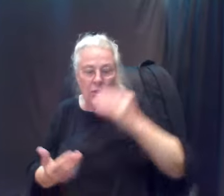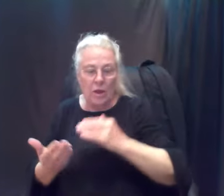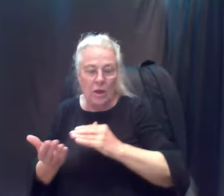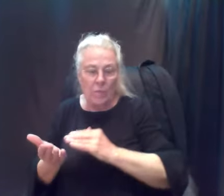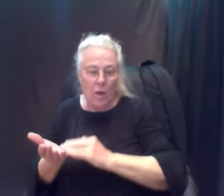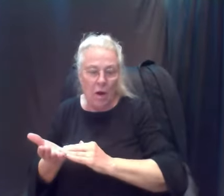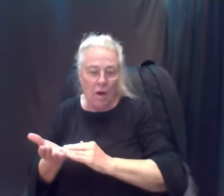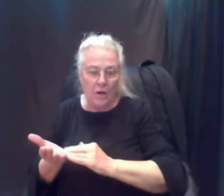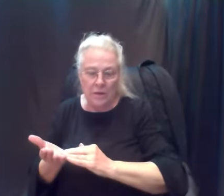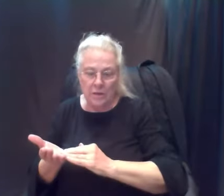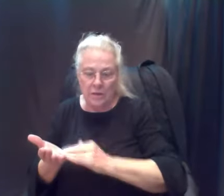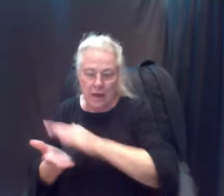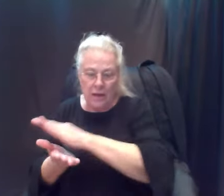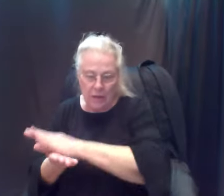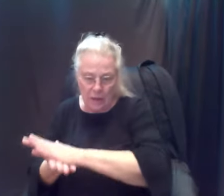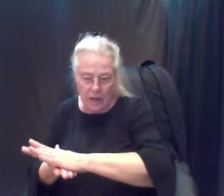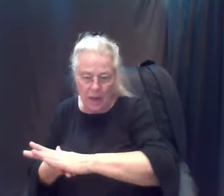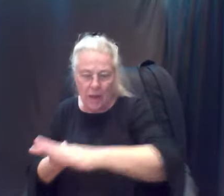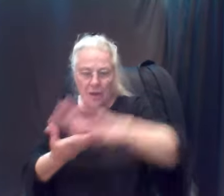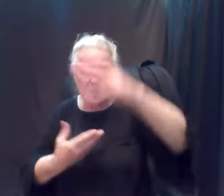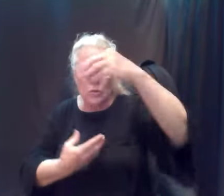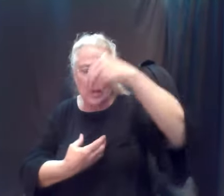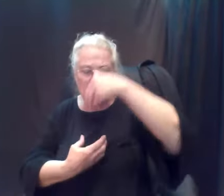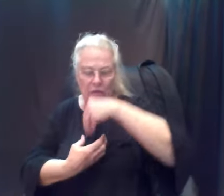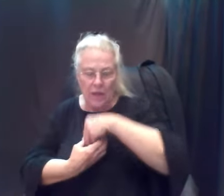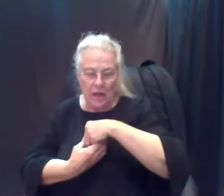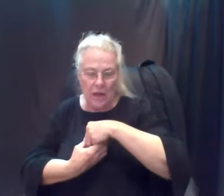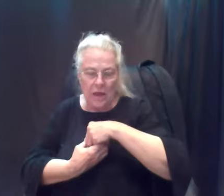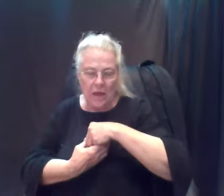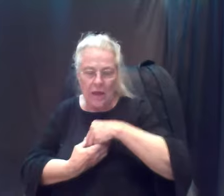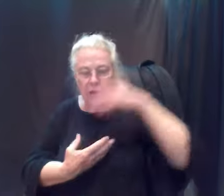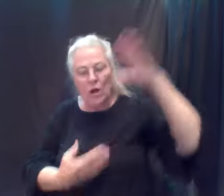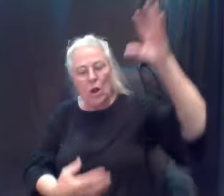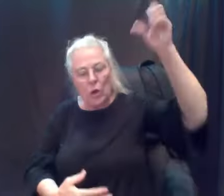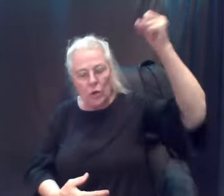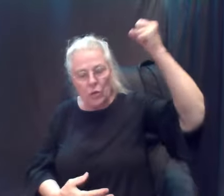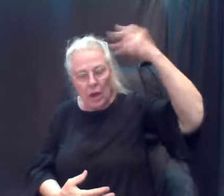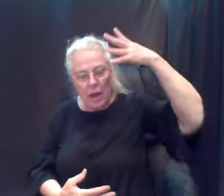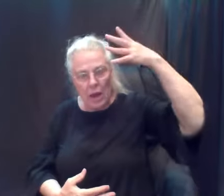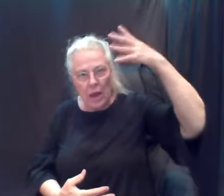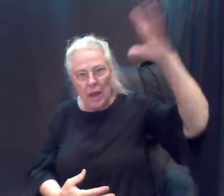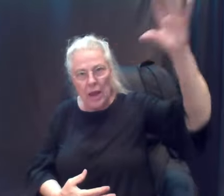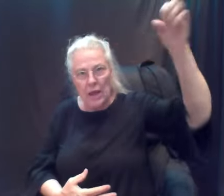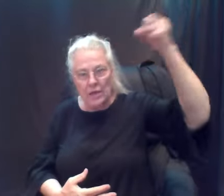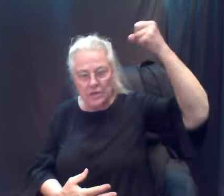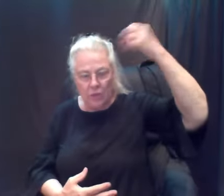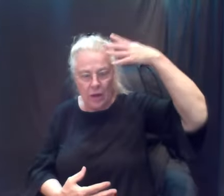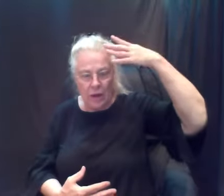will pardon and cleanse within. Grace,